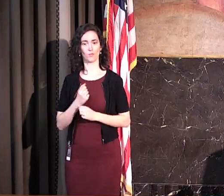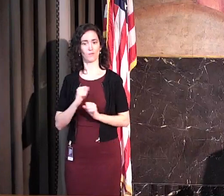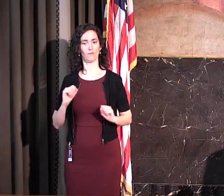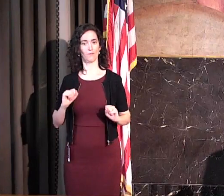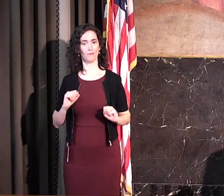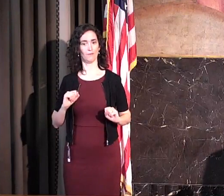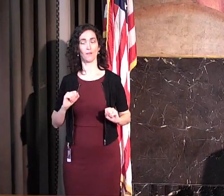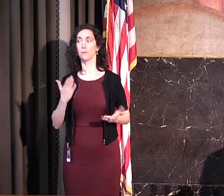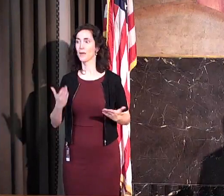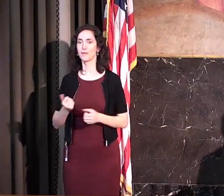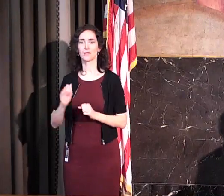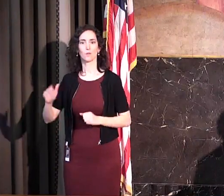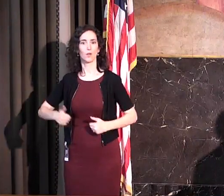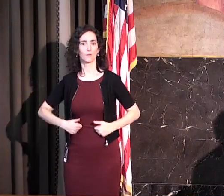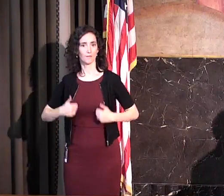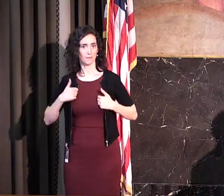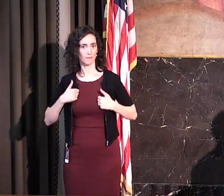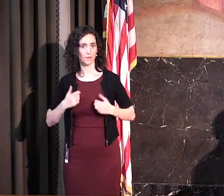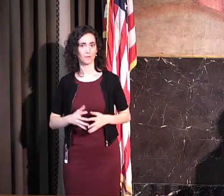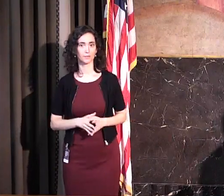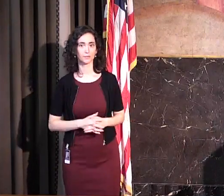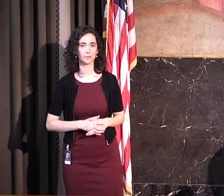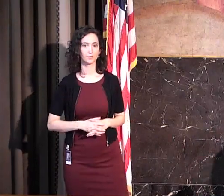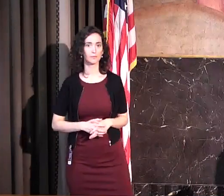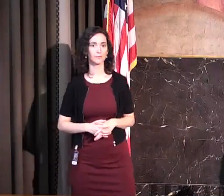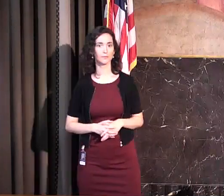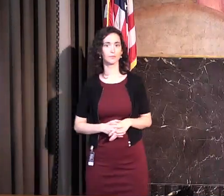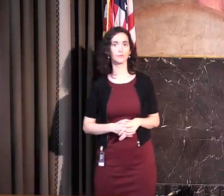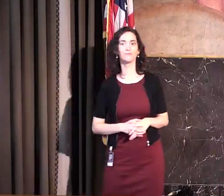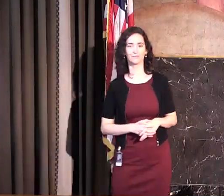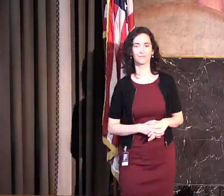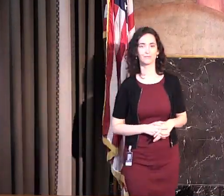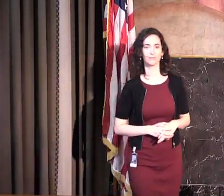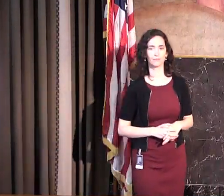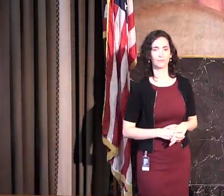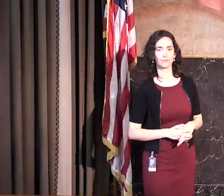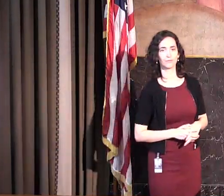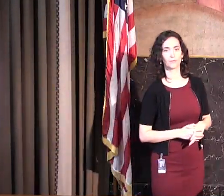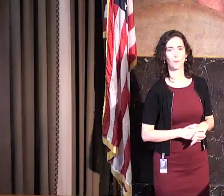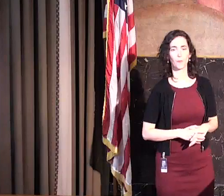well might save a life. Governor?